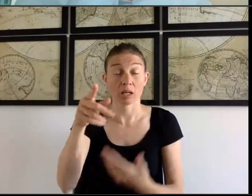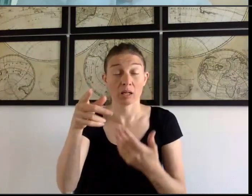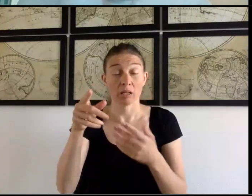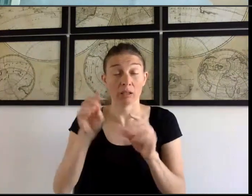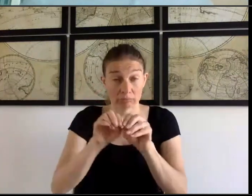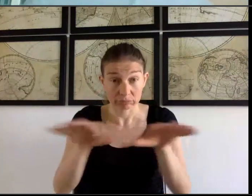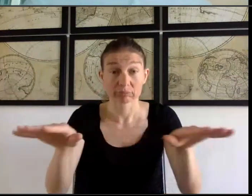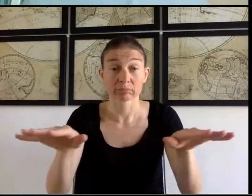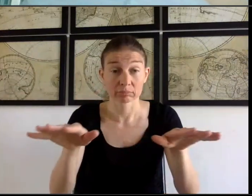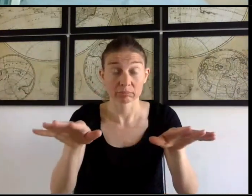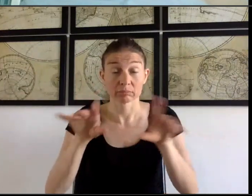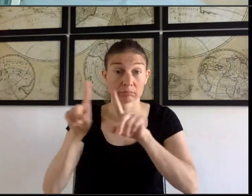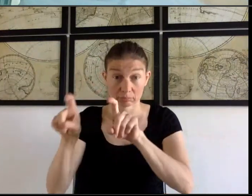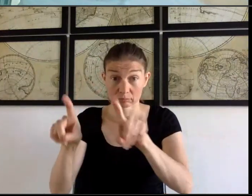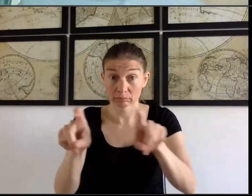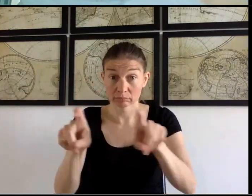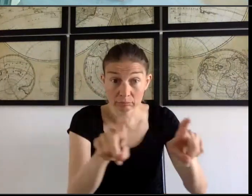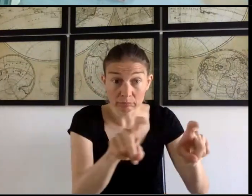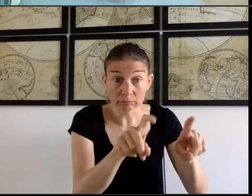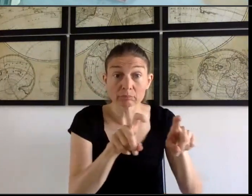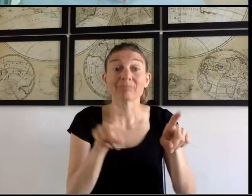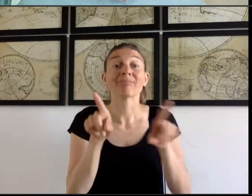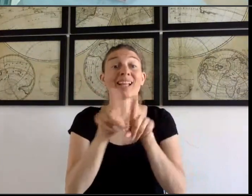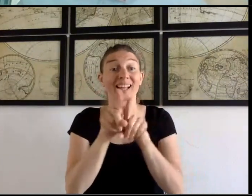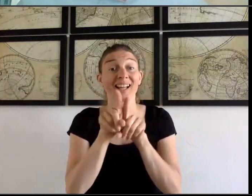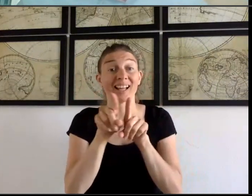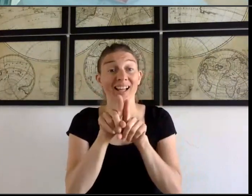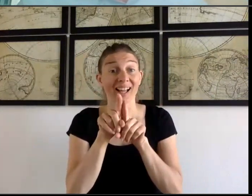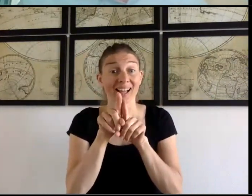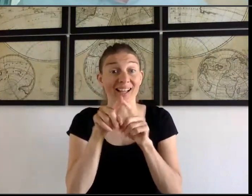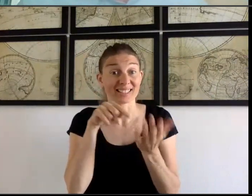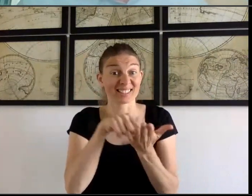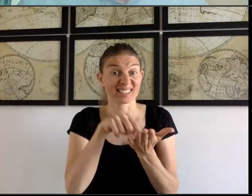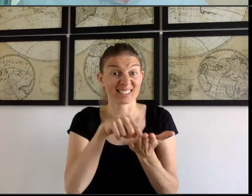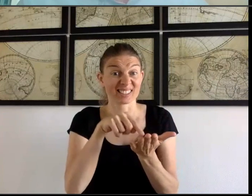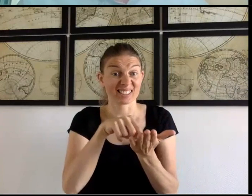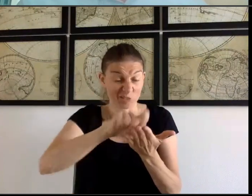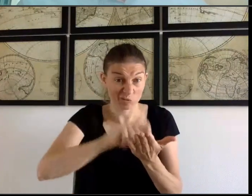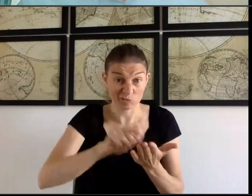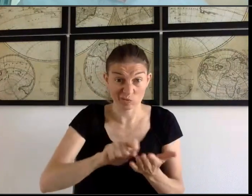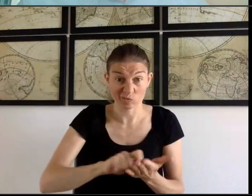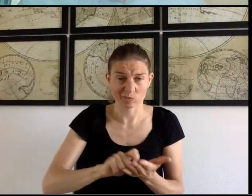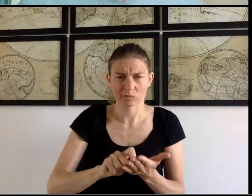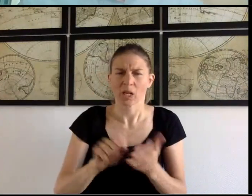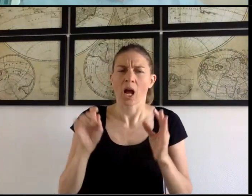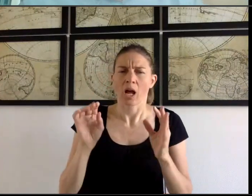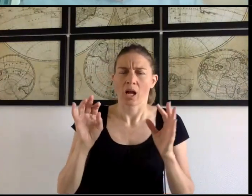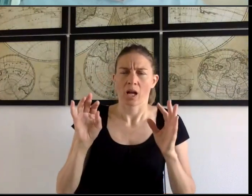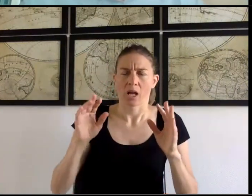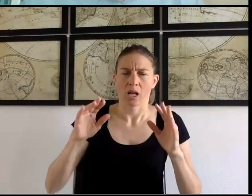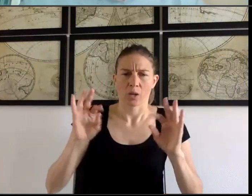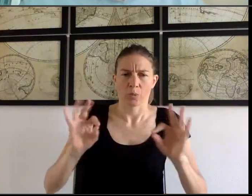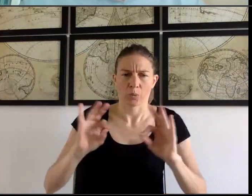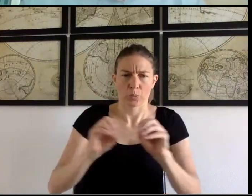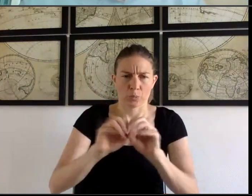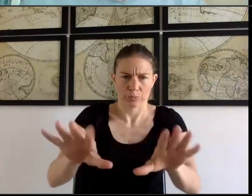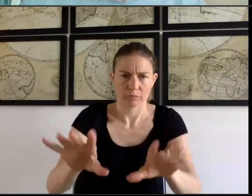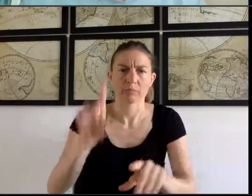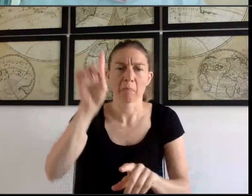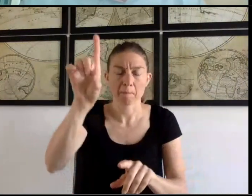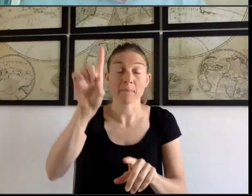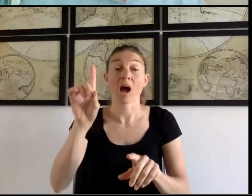and in the paper that we've been writing since that, which is not yet published, what we tried to do is to pull out sort of